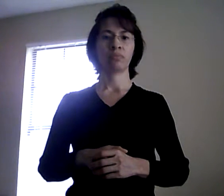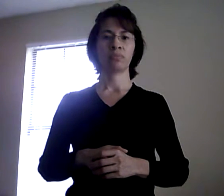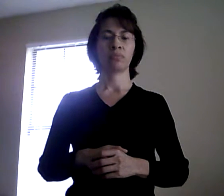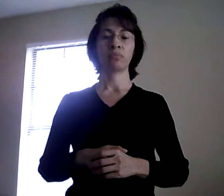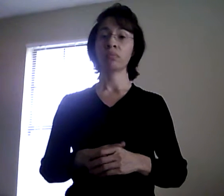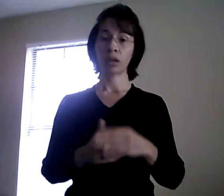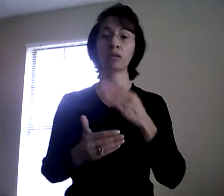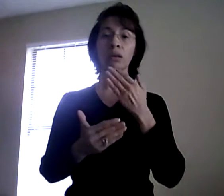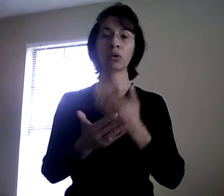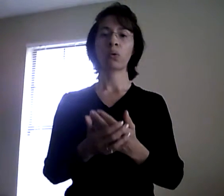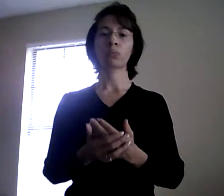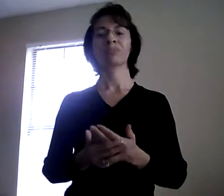Good. I hope you enjoy yourself.